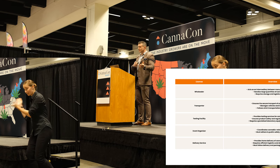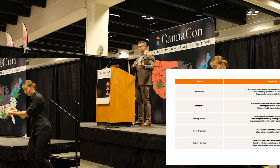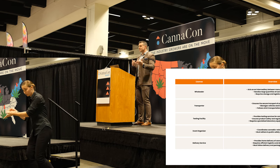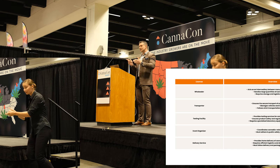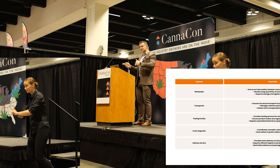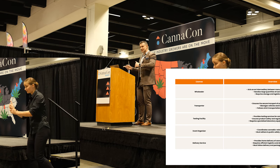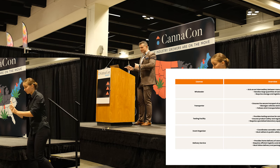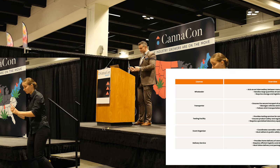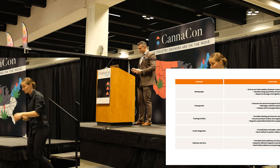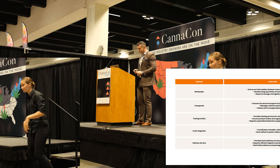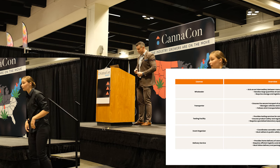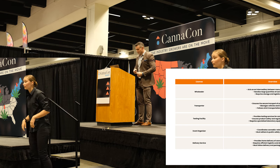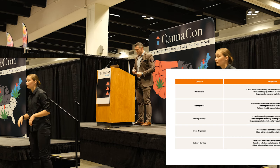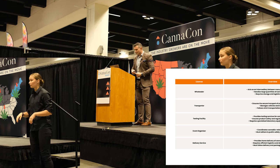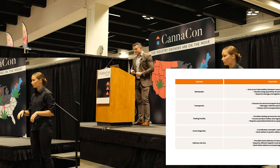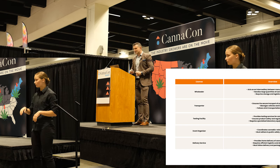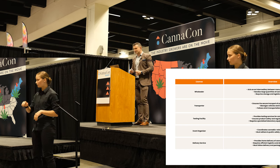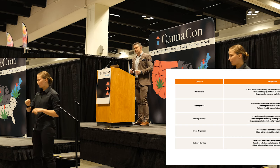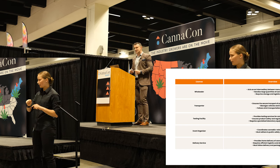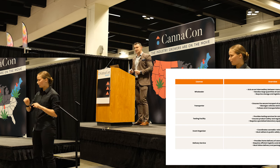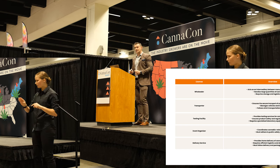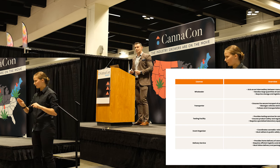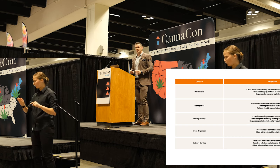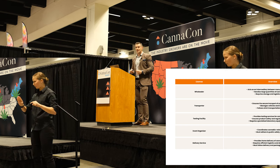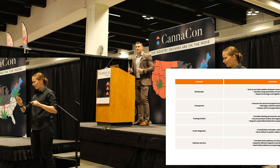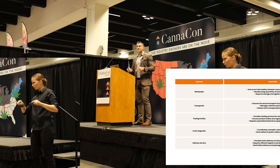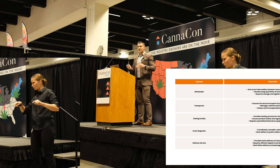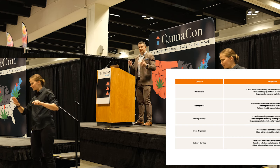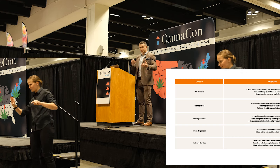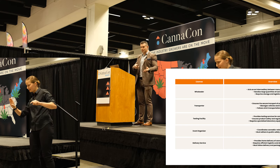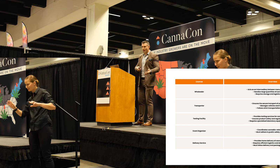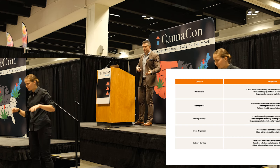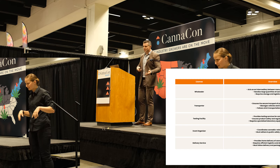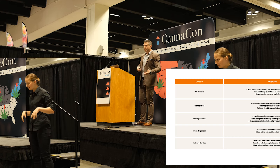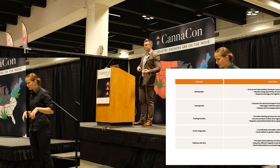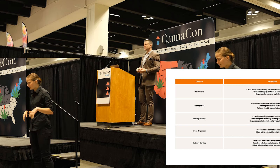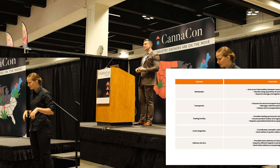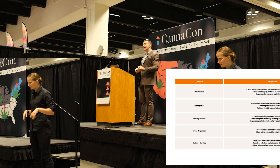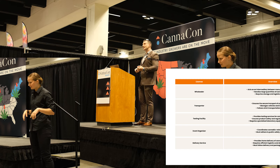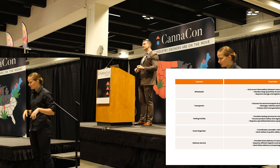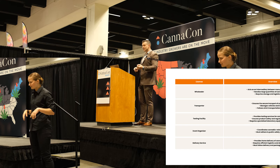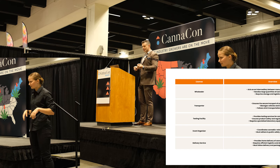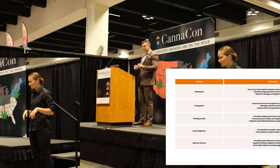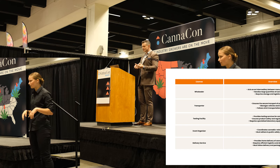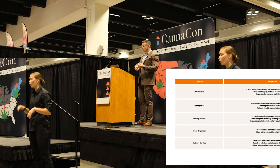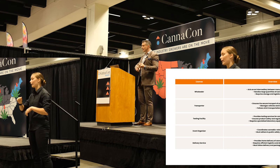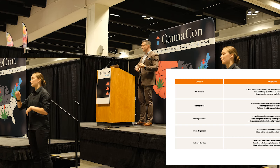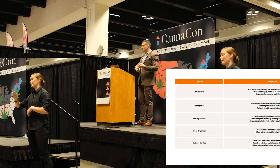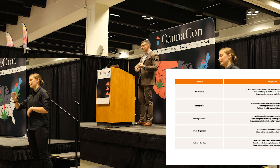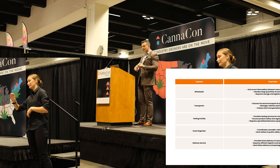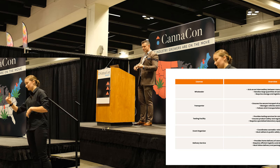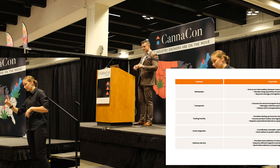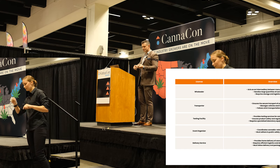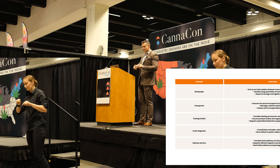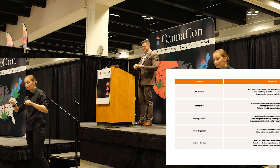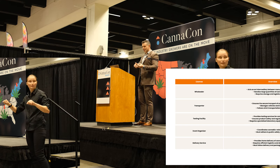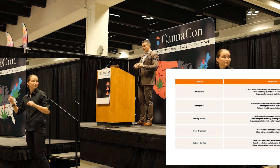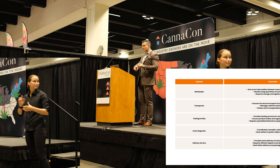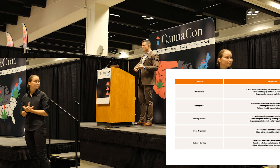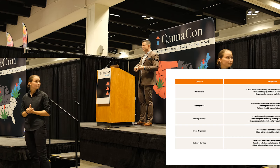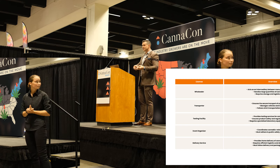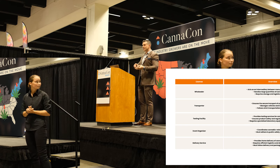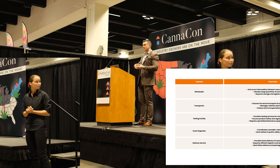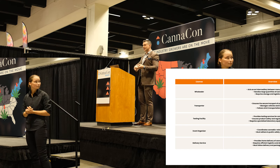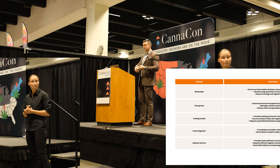B2B versus B2C. Testing facility, again, the testing of the products to ensure that they passed yeast mold bacterial counts,